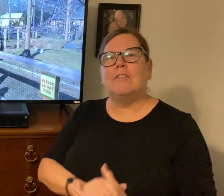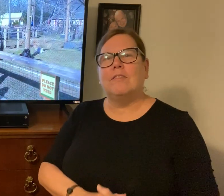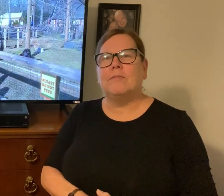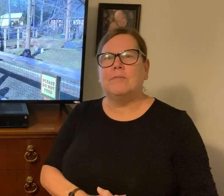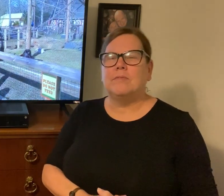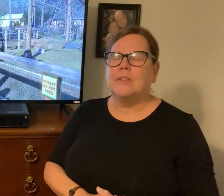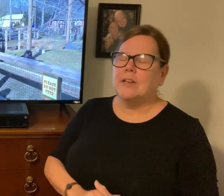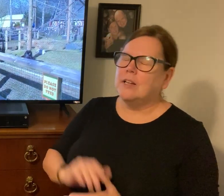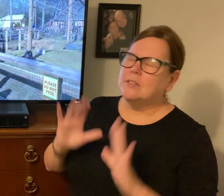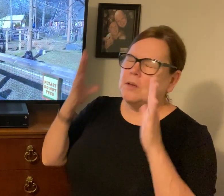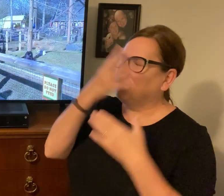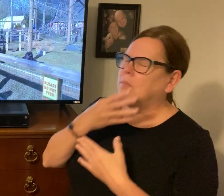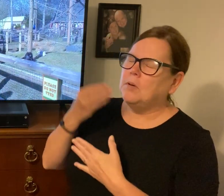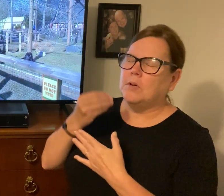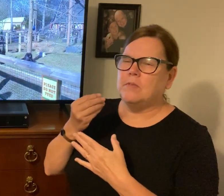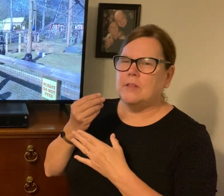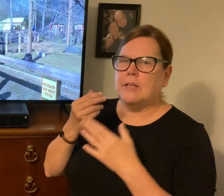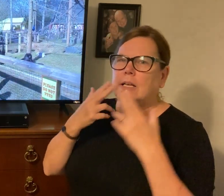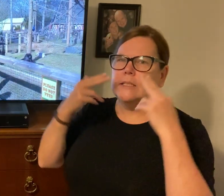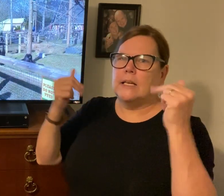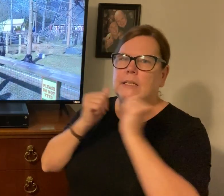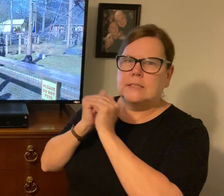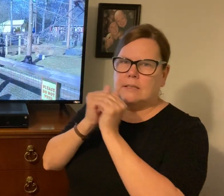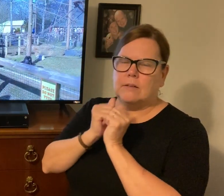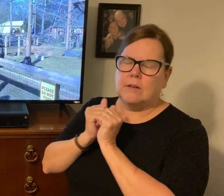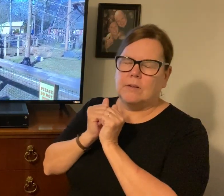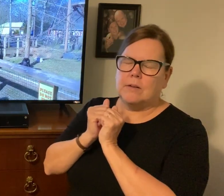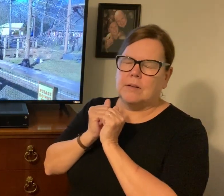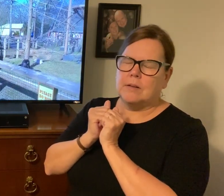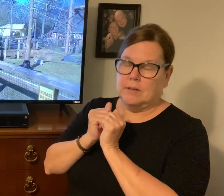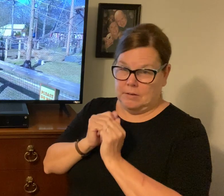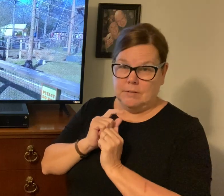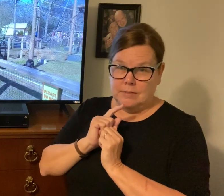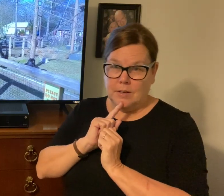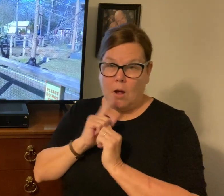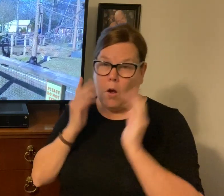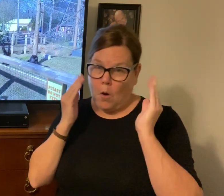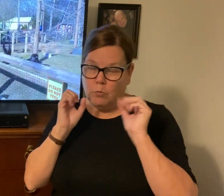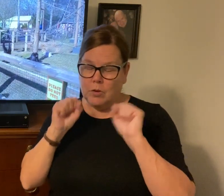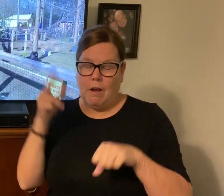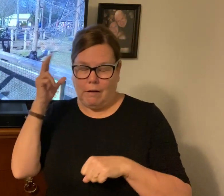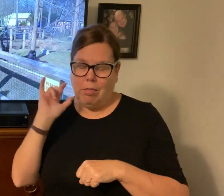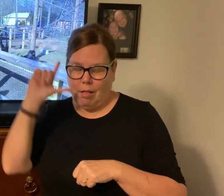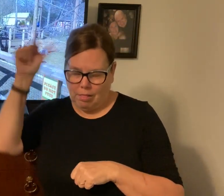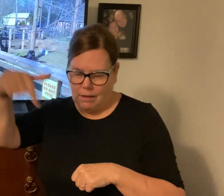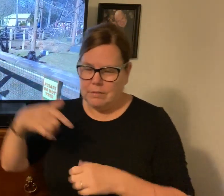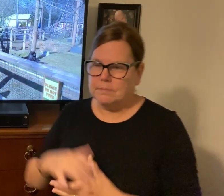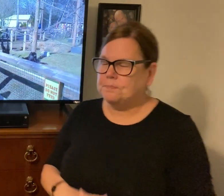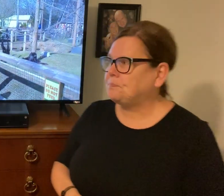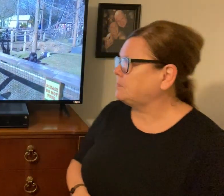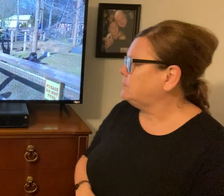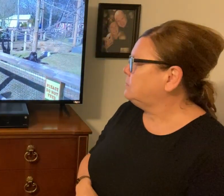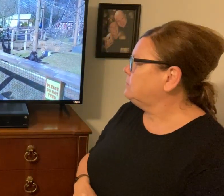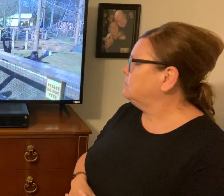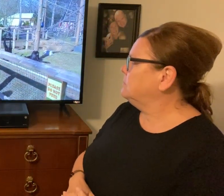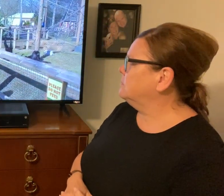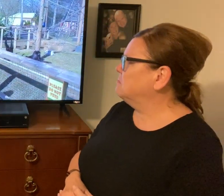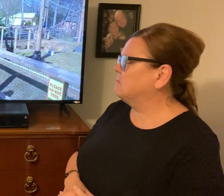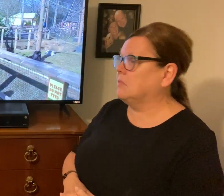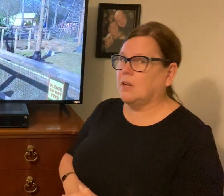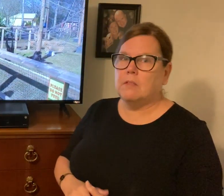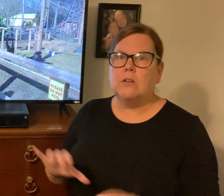duet that is harmonized and really beautiful. So you guys hopefully will get to hear that after this. And they'll do it